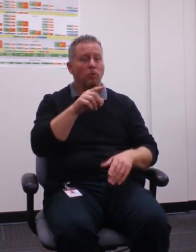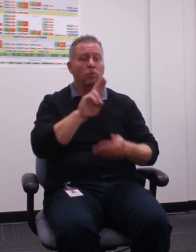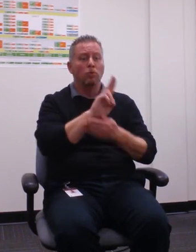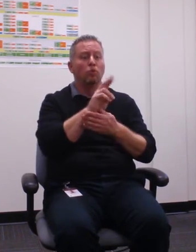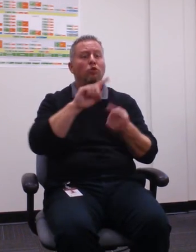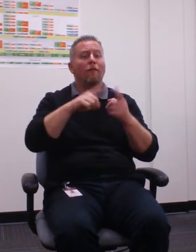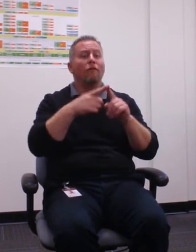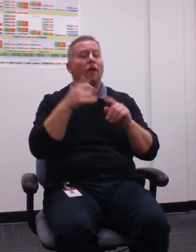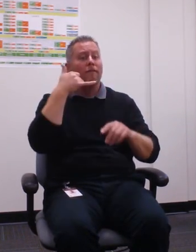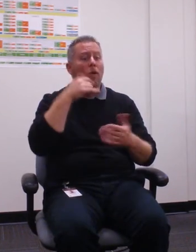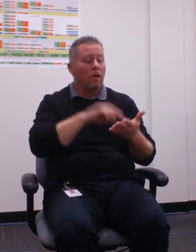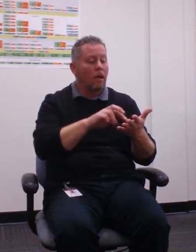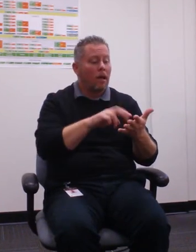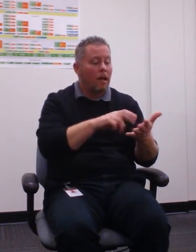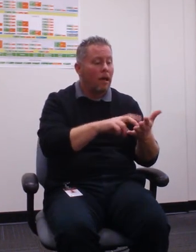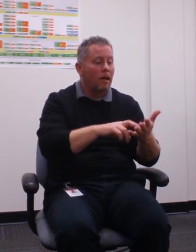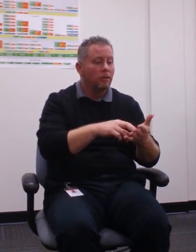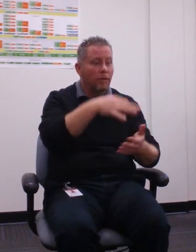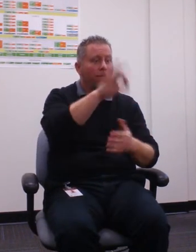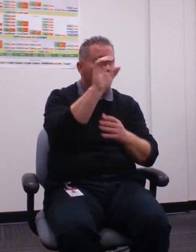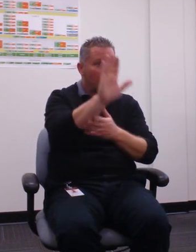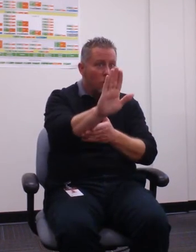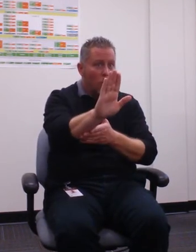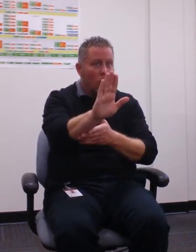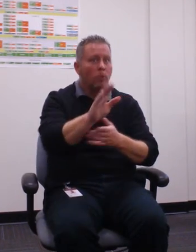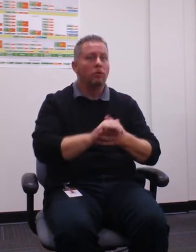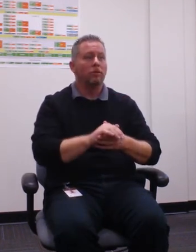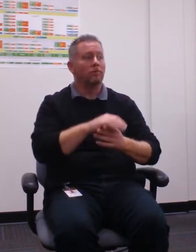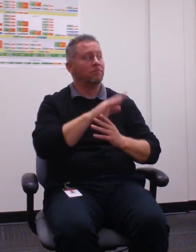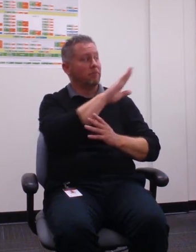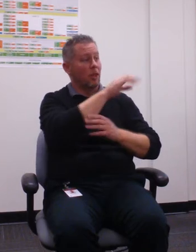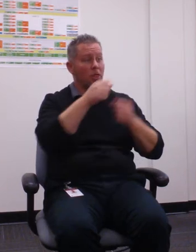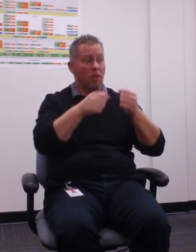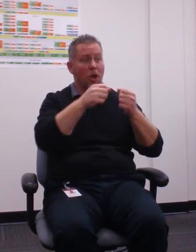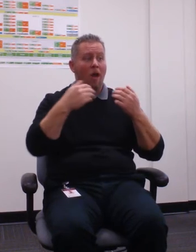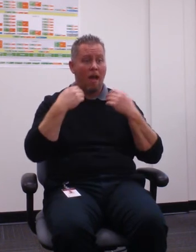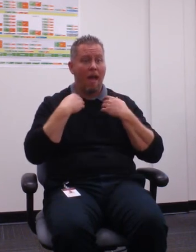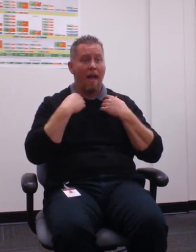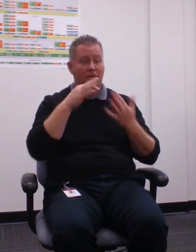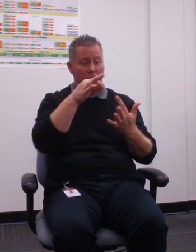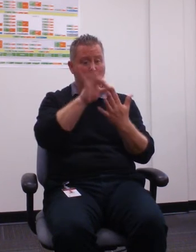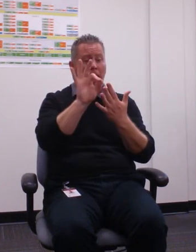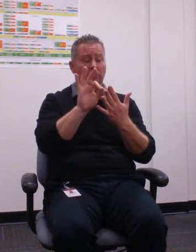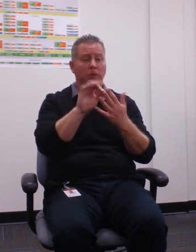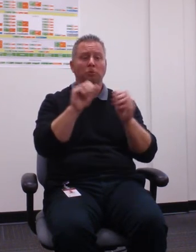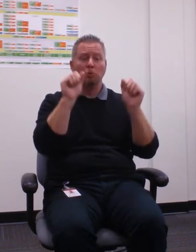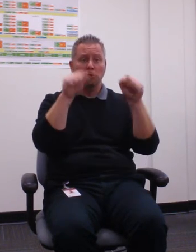Well, this now has an option on the new cars to be able to locate